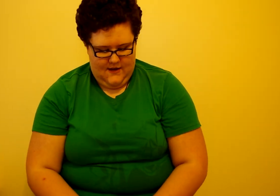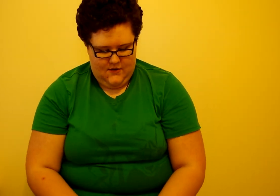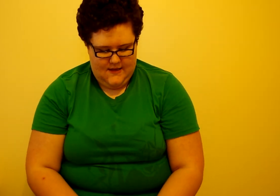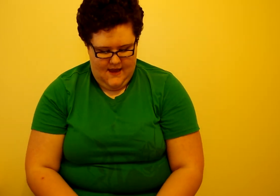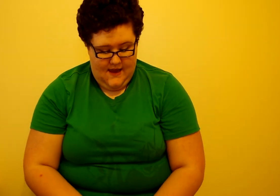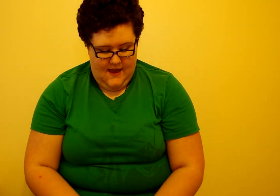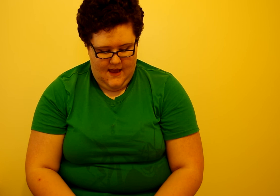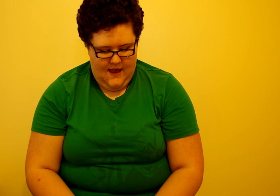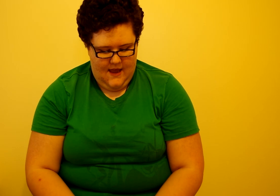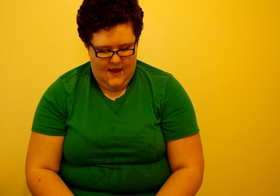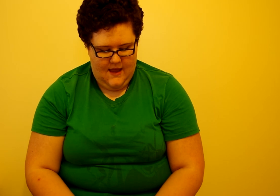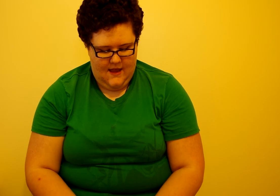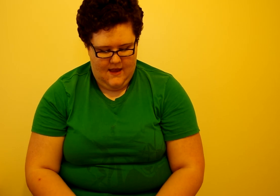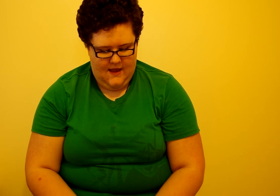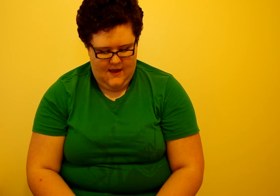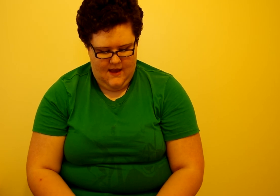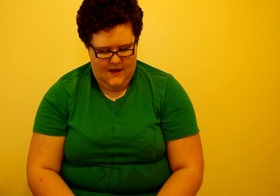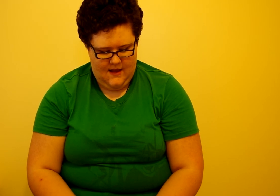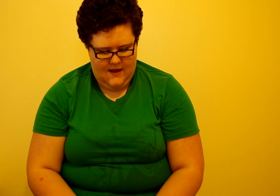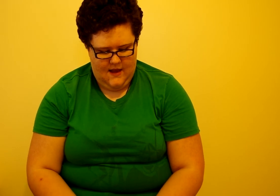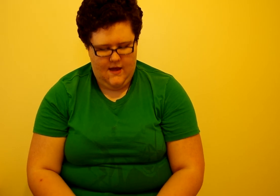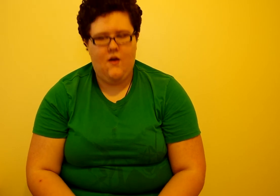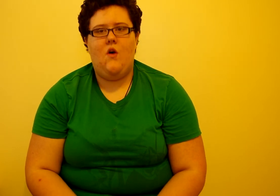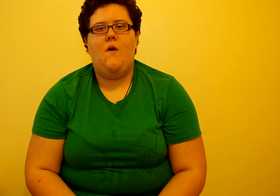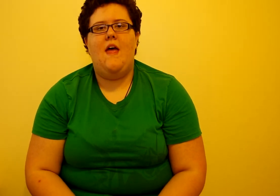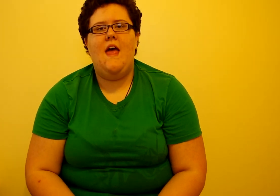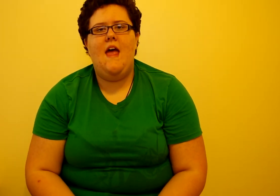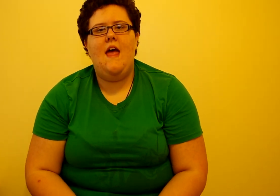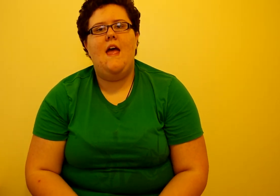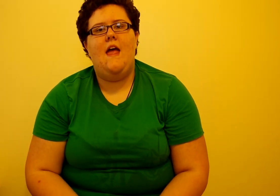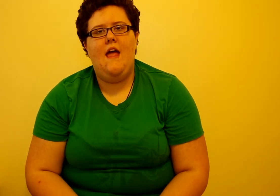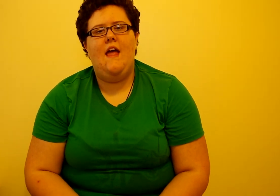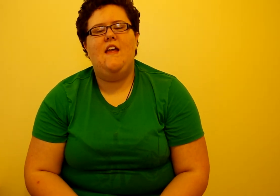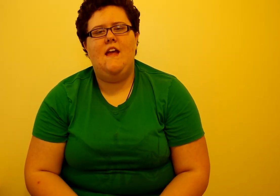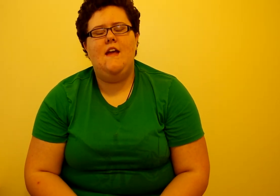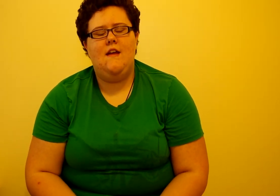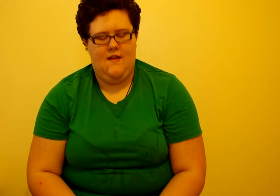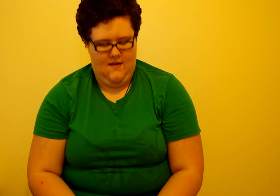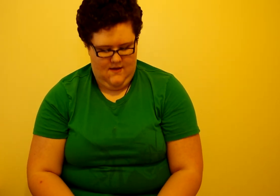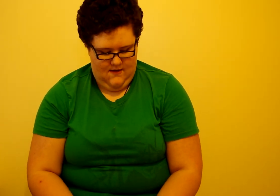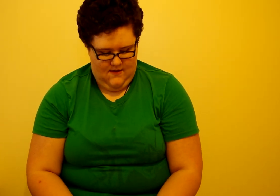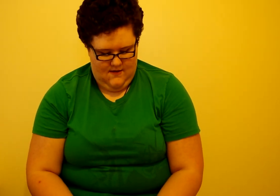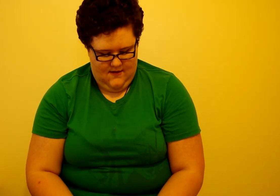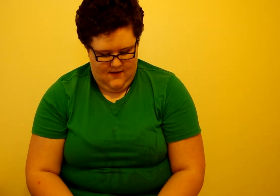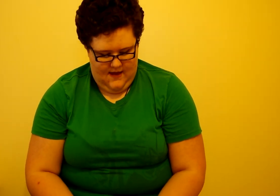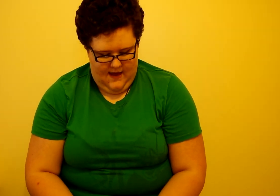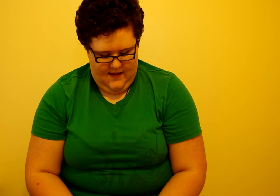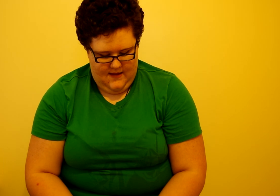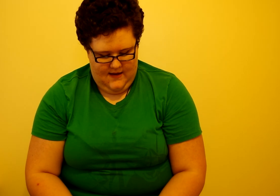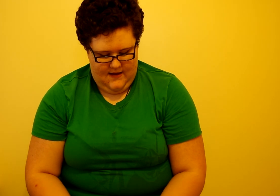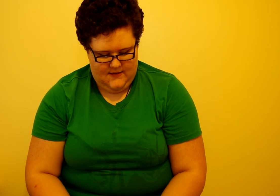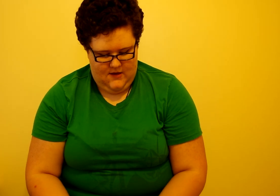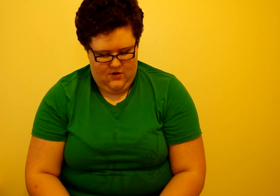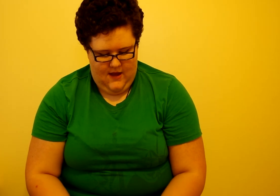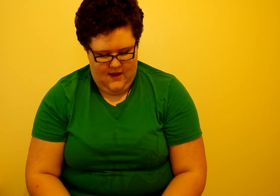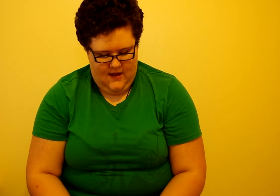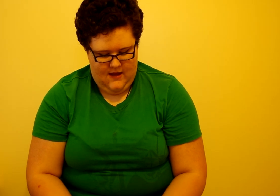goes, hey, yeah, oh, hey. Yeah, and then it has another hey,